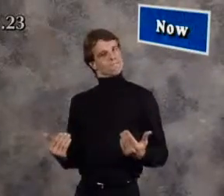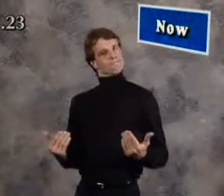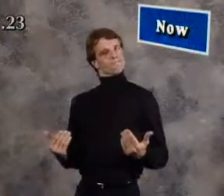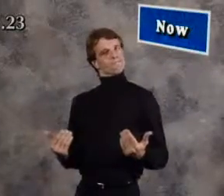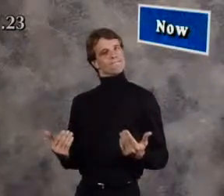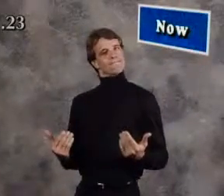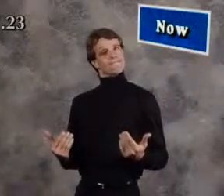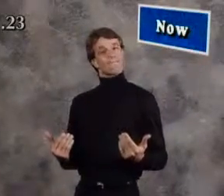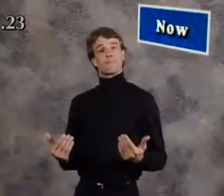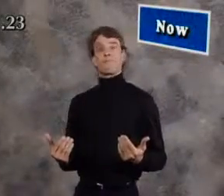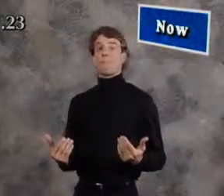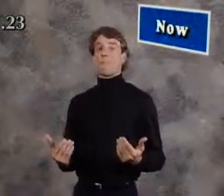Now.